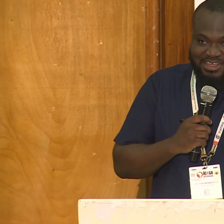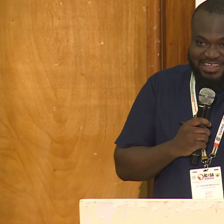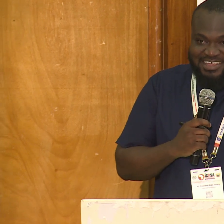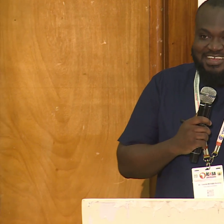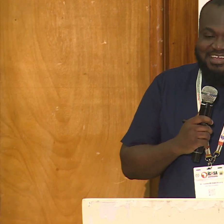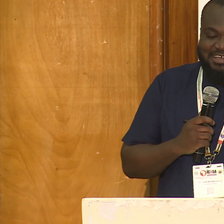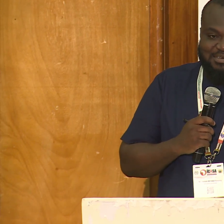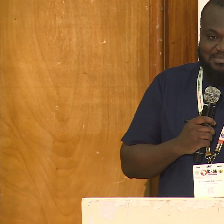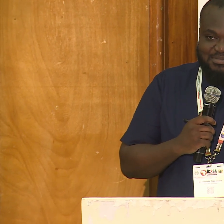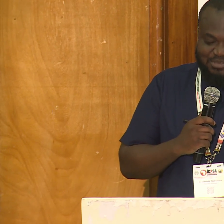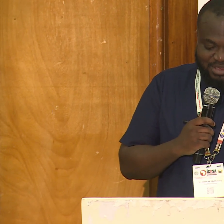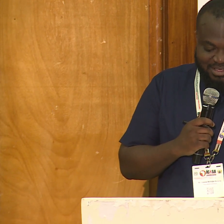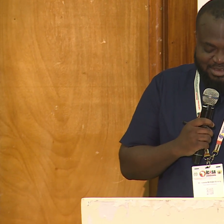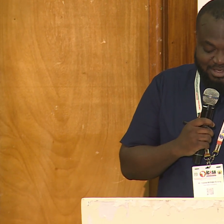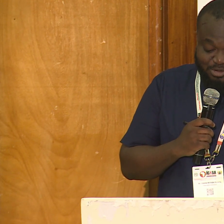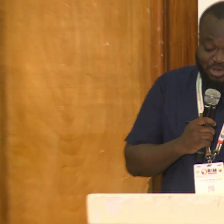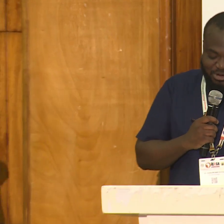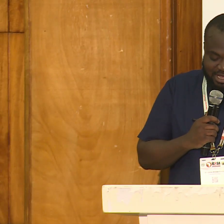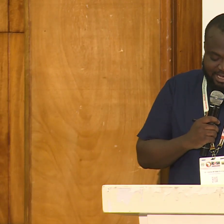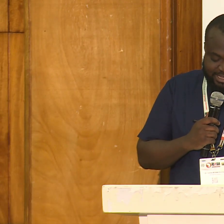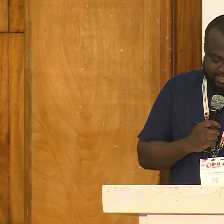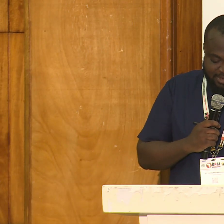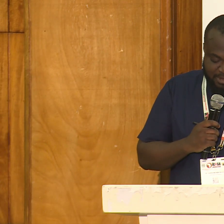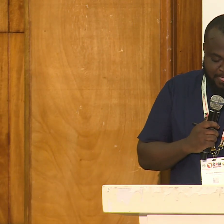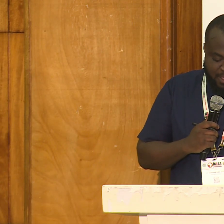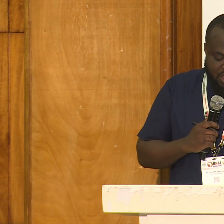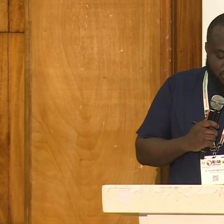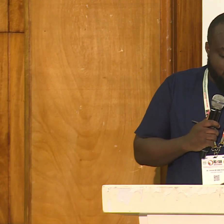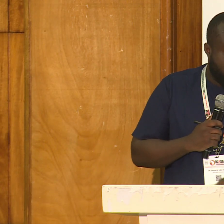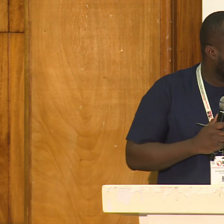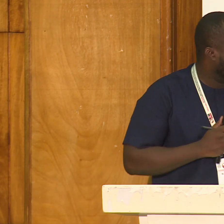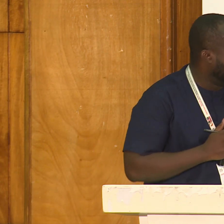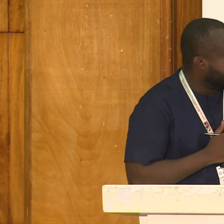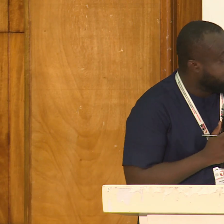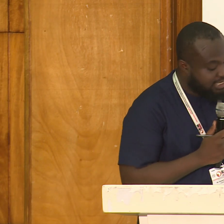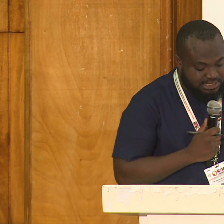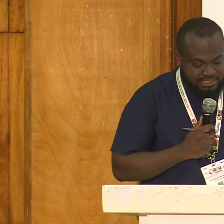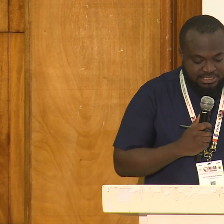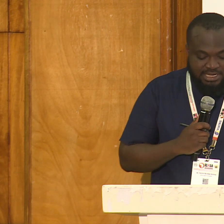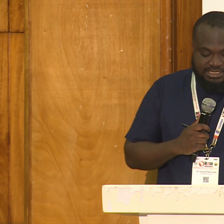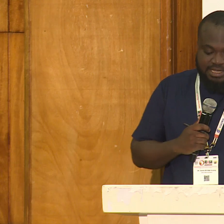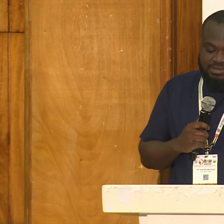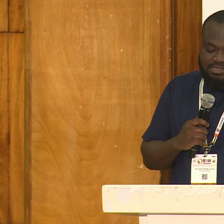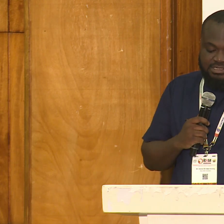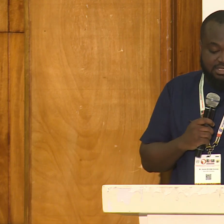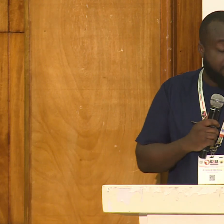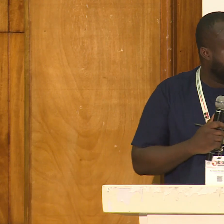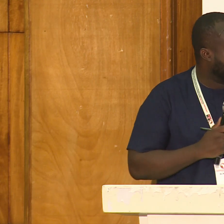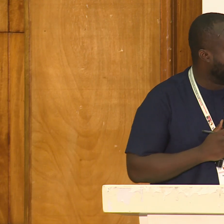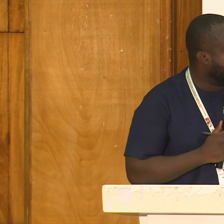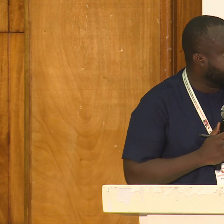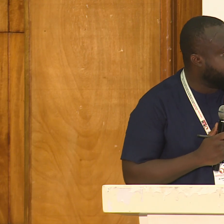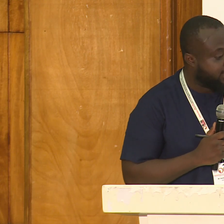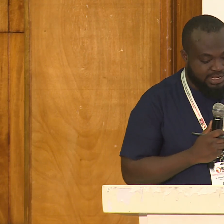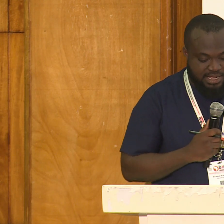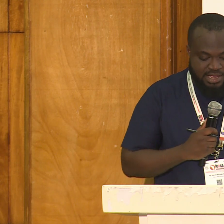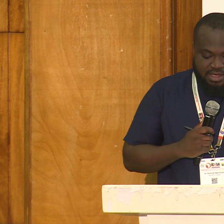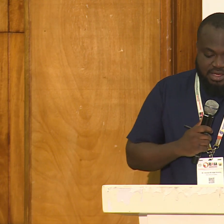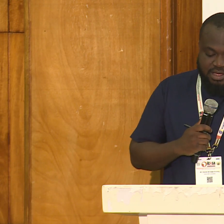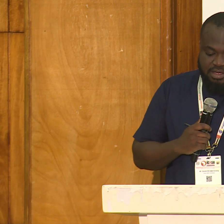least for the those who are not Ghanaians. Okay. So this presentation examines the reach of